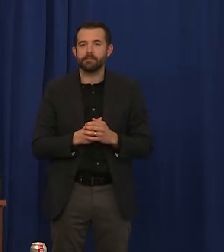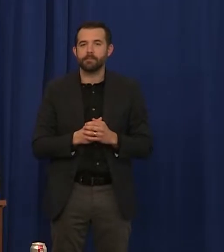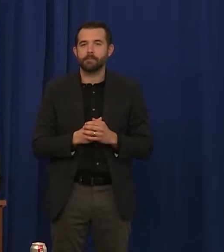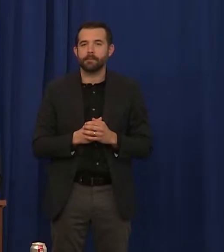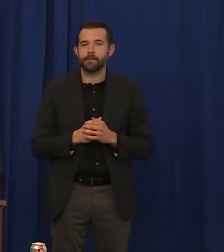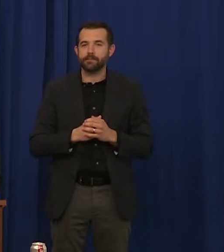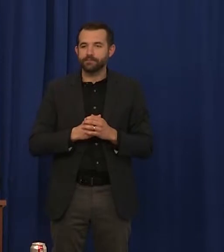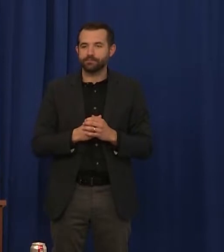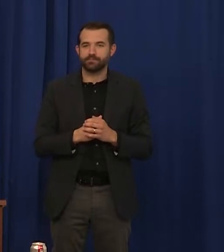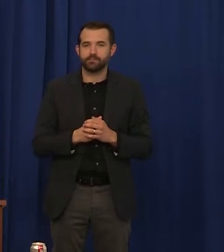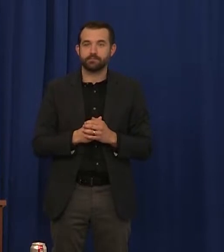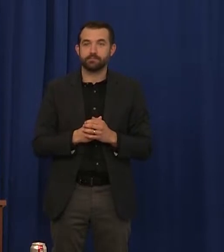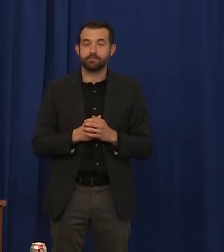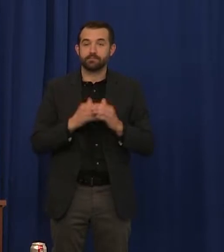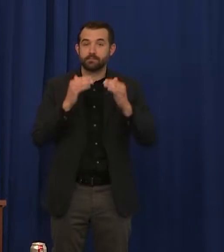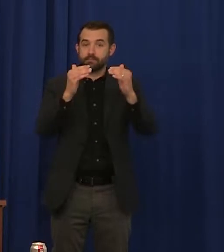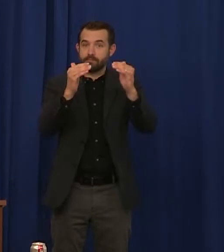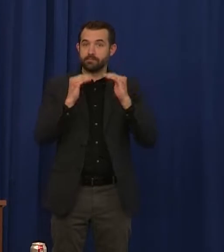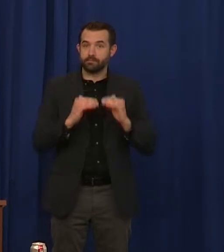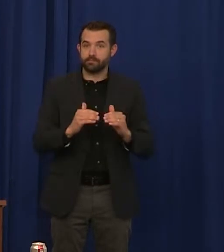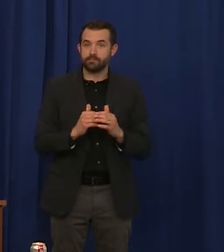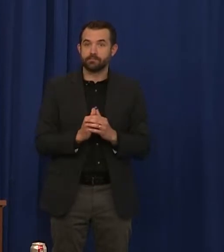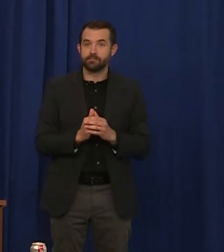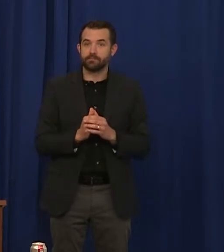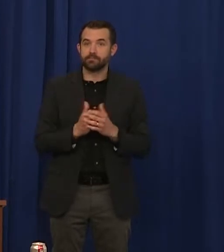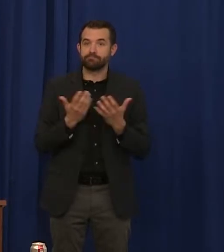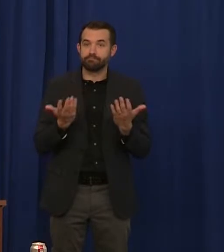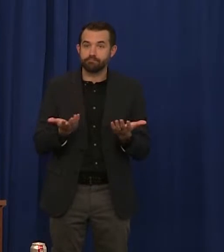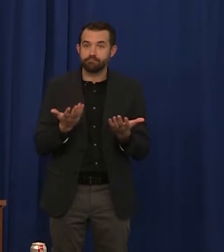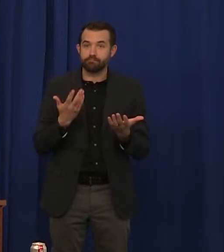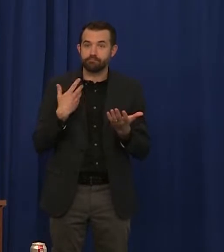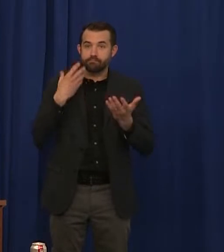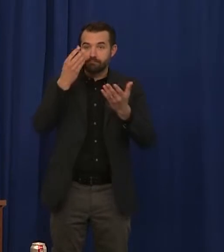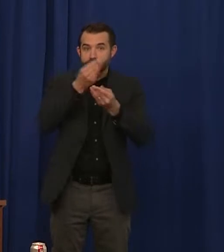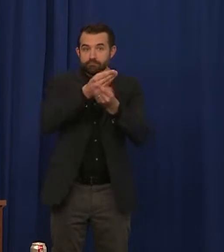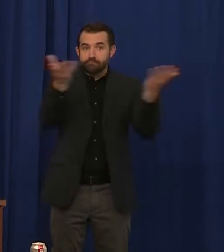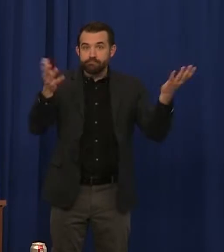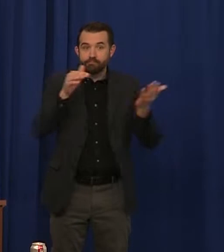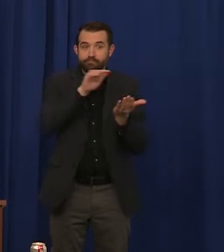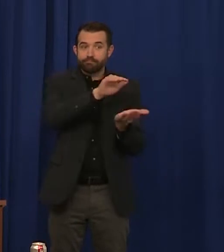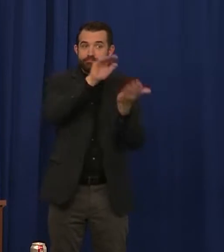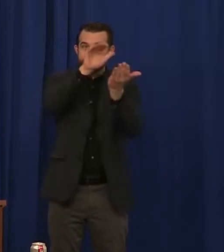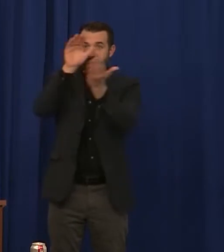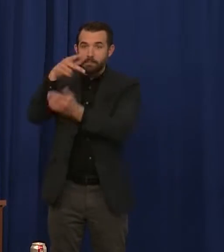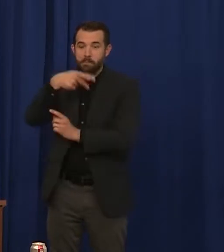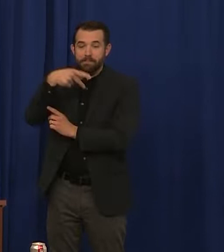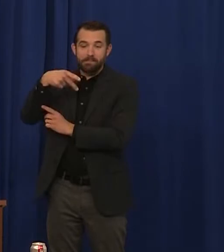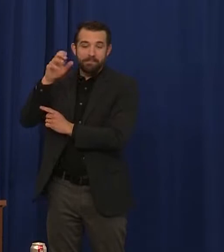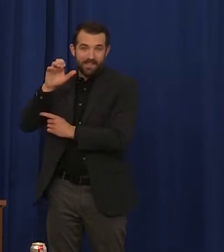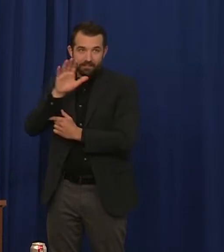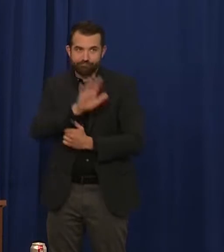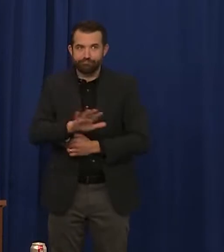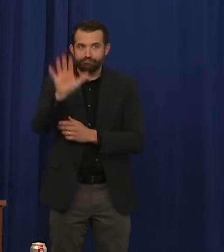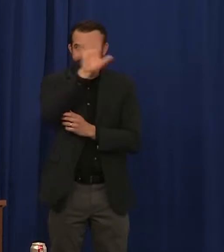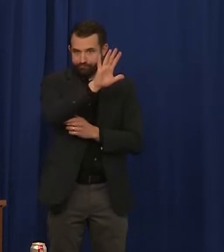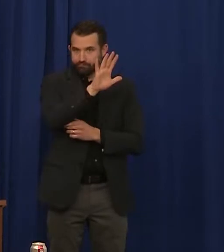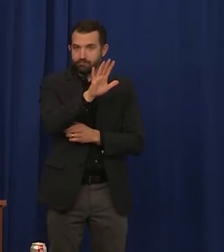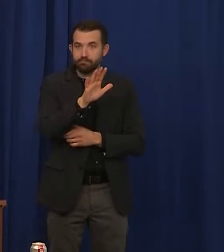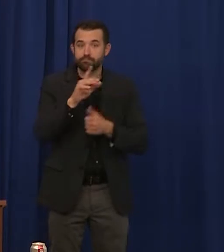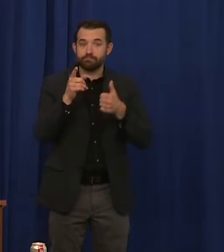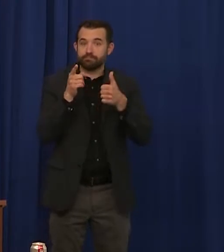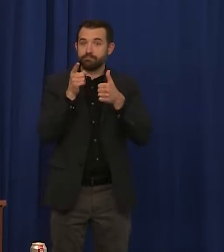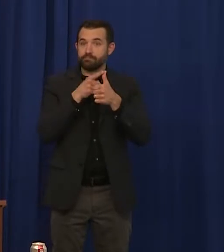I'd like to now provide some updates on our distribution of personal protective equipment. The first is